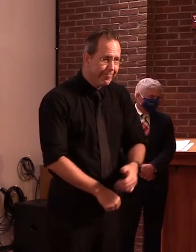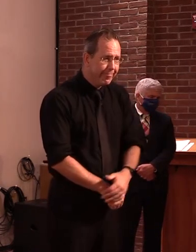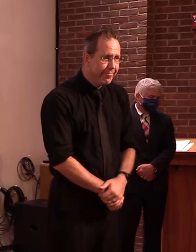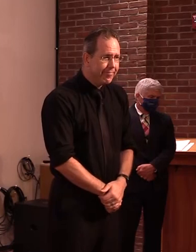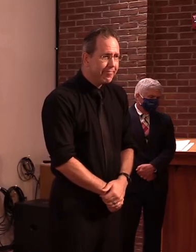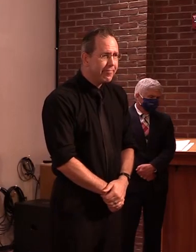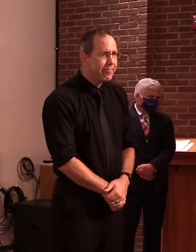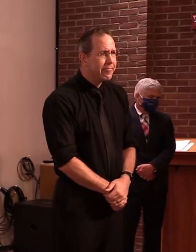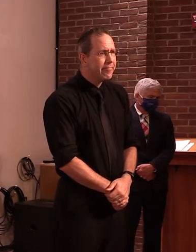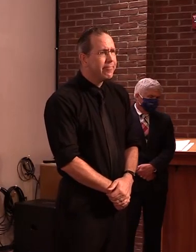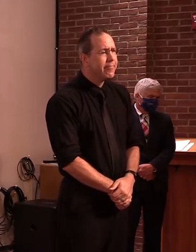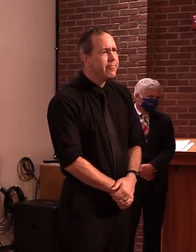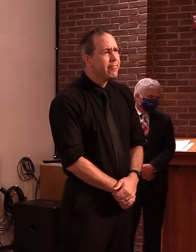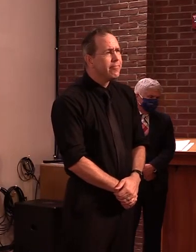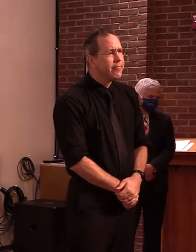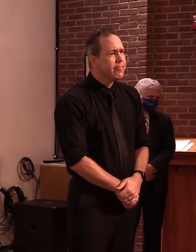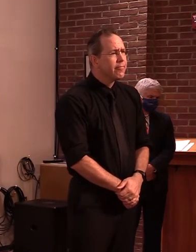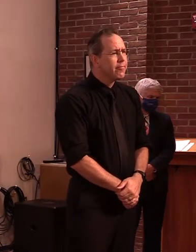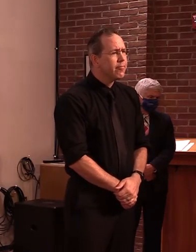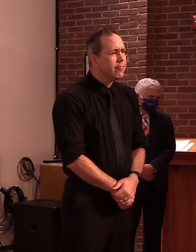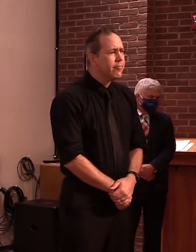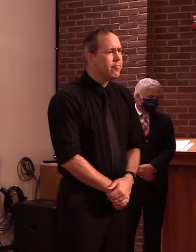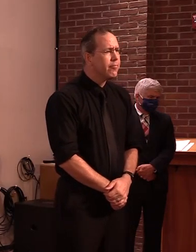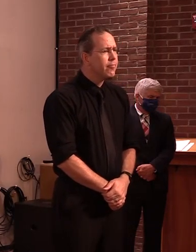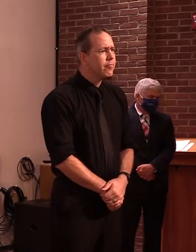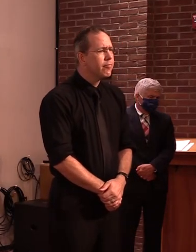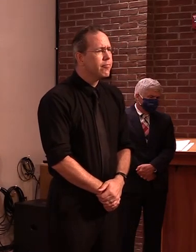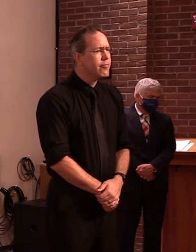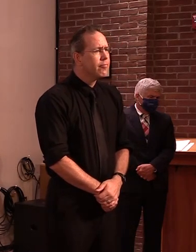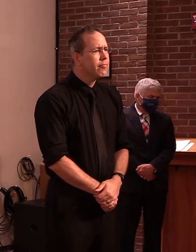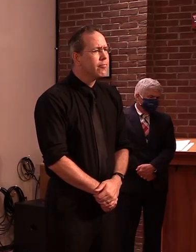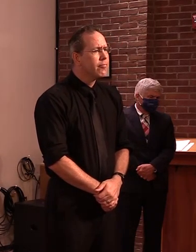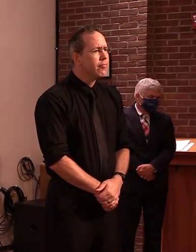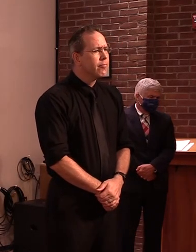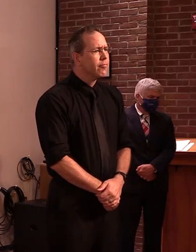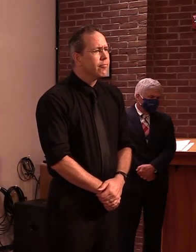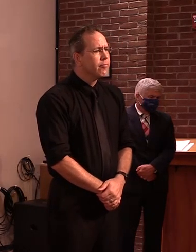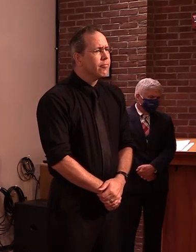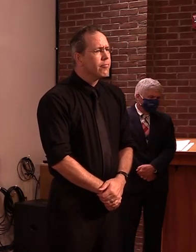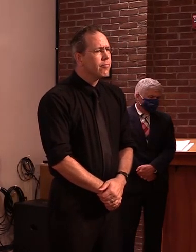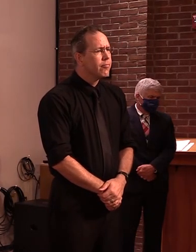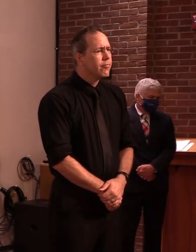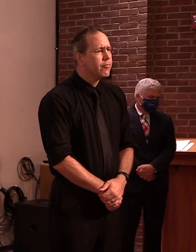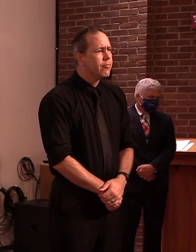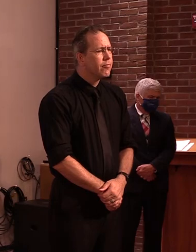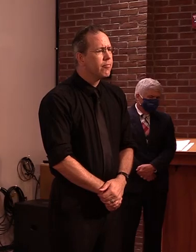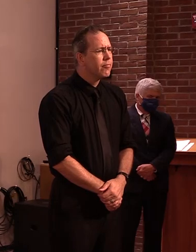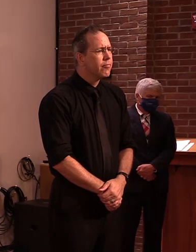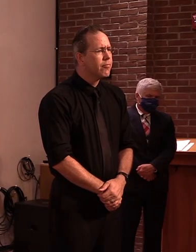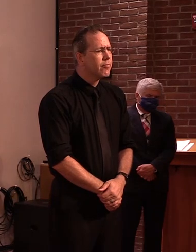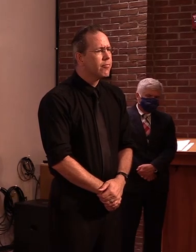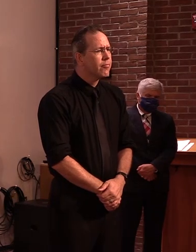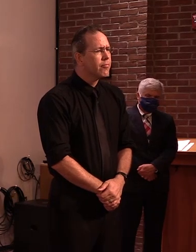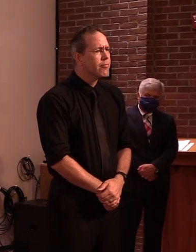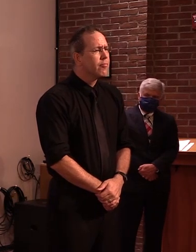Great, thank you. Quick one for the doctor and then maybe a couple for the governor.